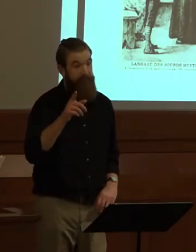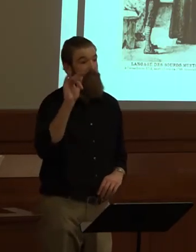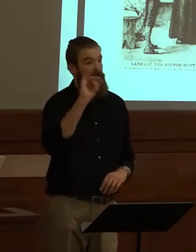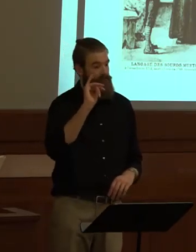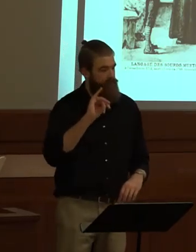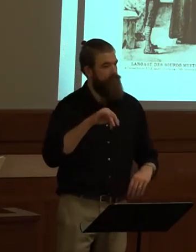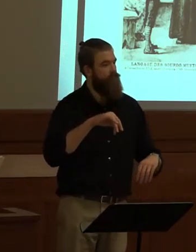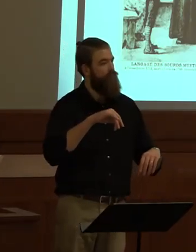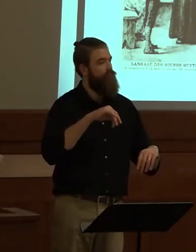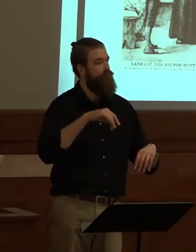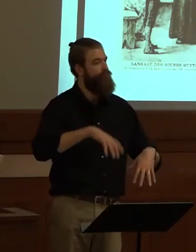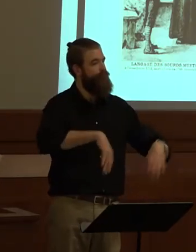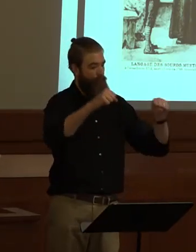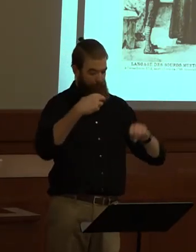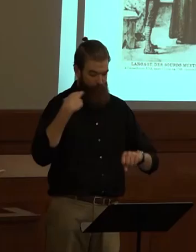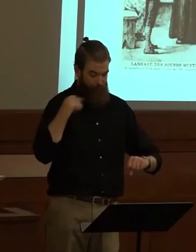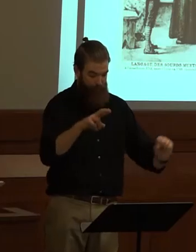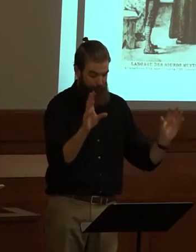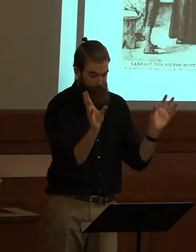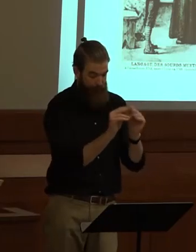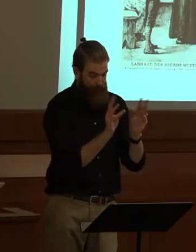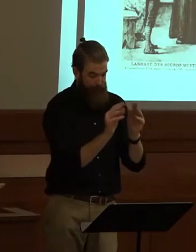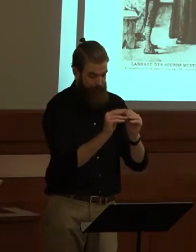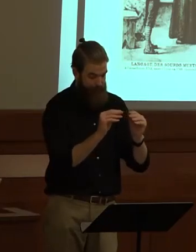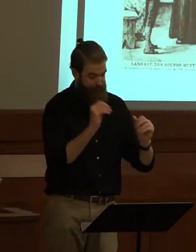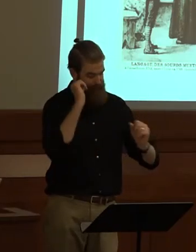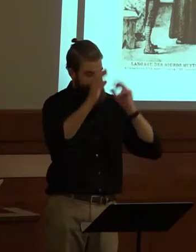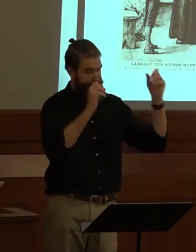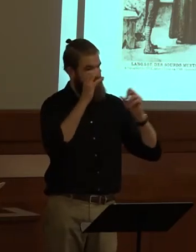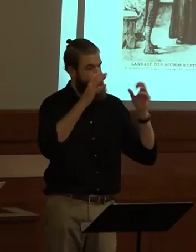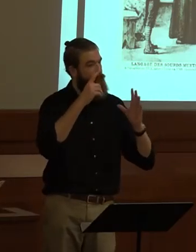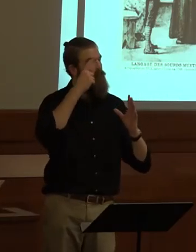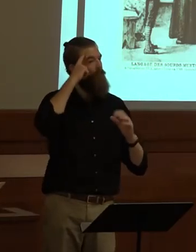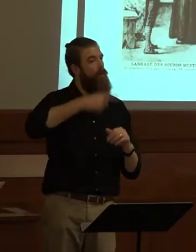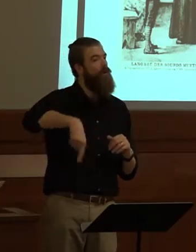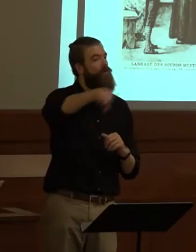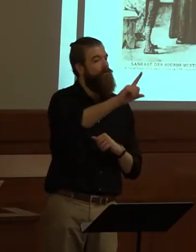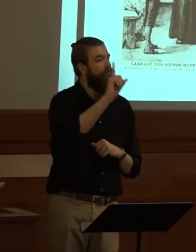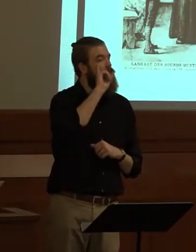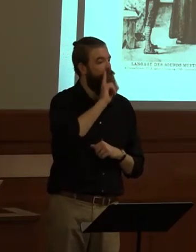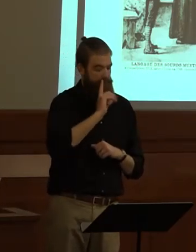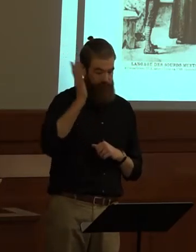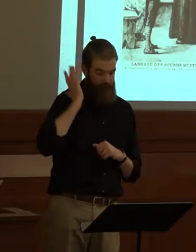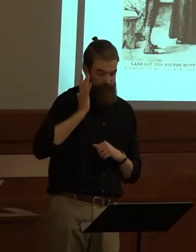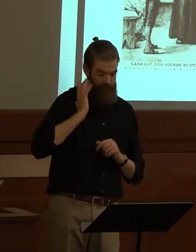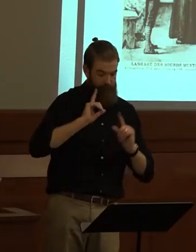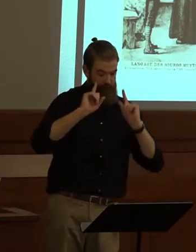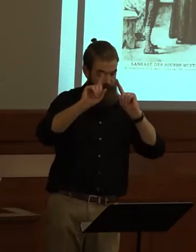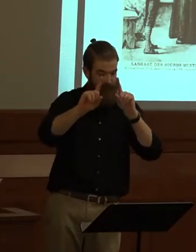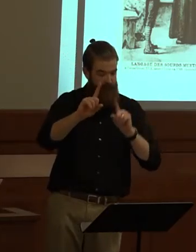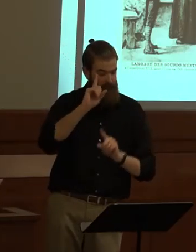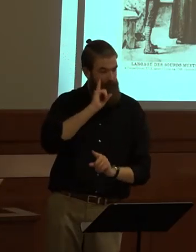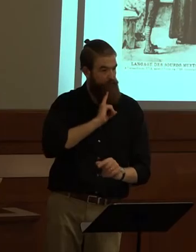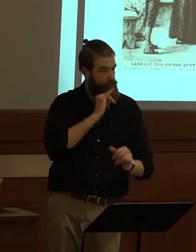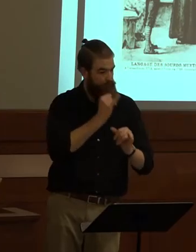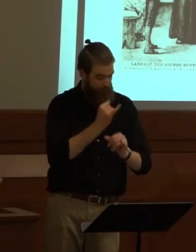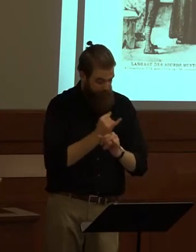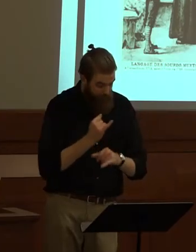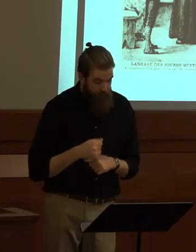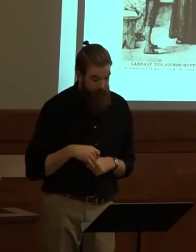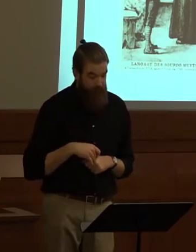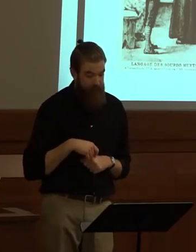comforts of their religious heritage and the life of their community. He also gave religious conferences in sign language to